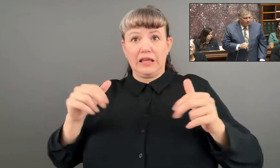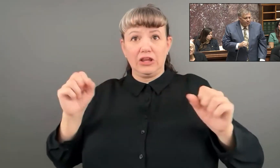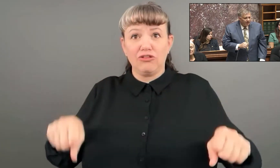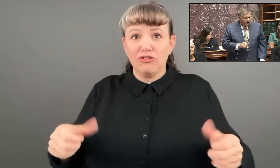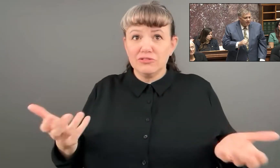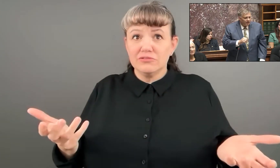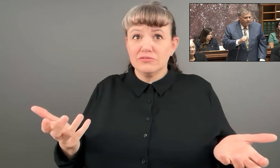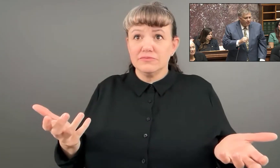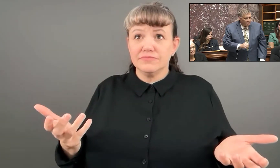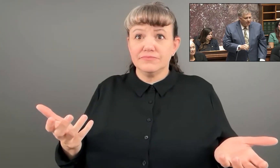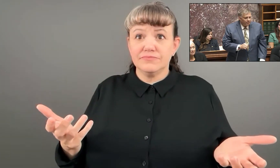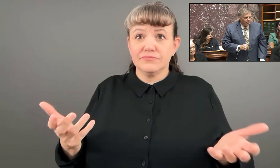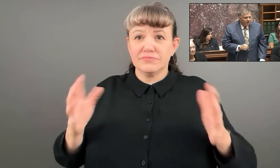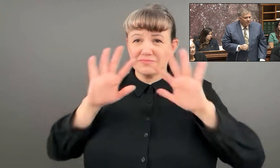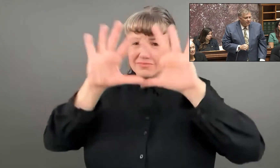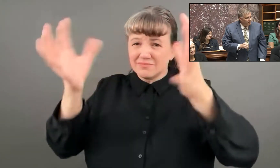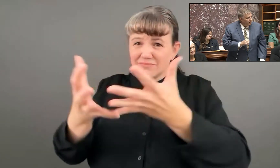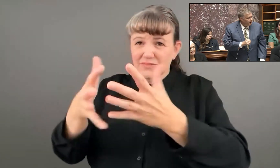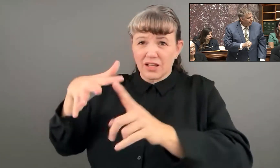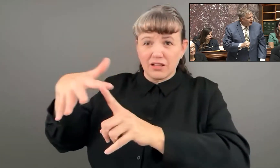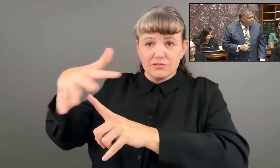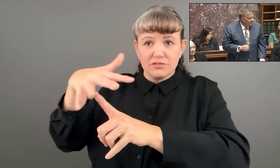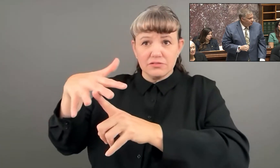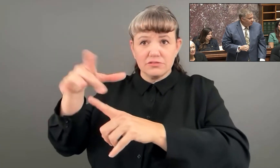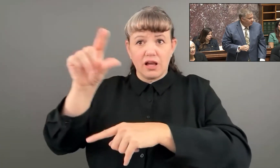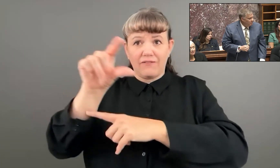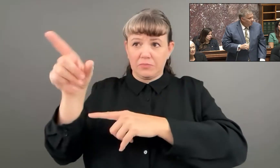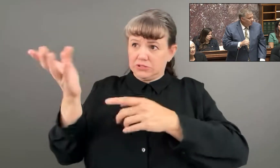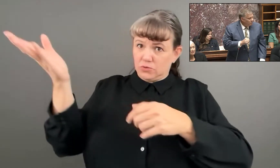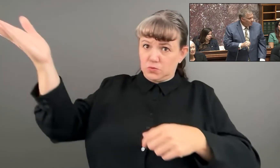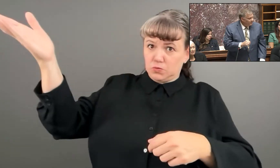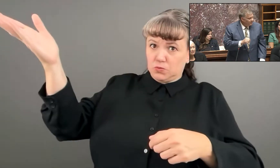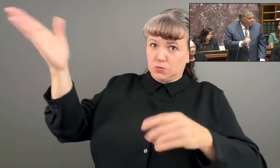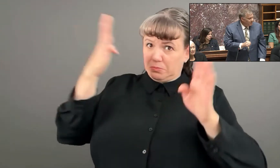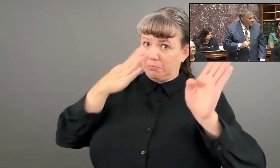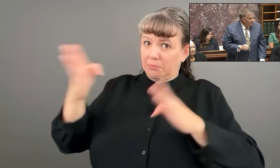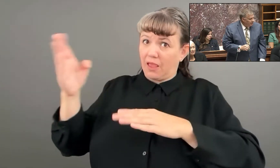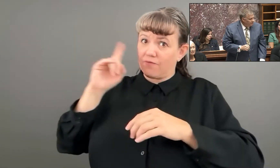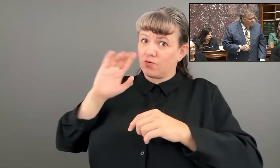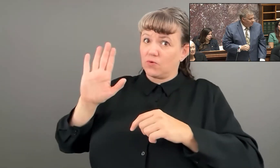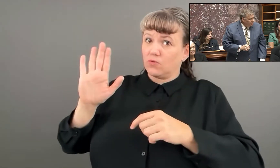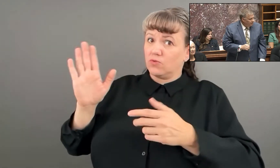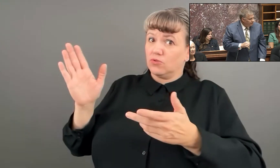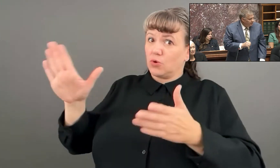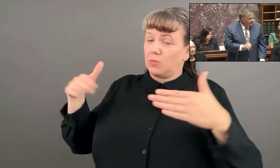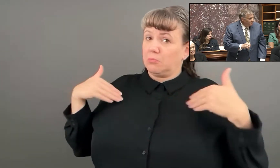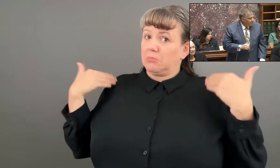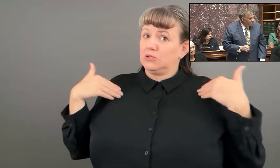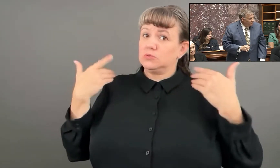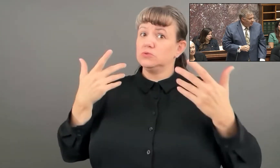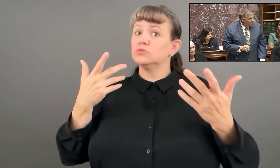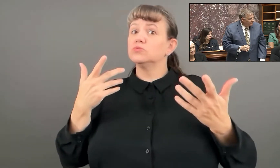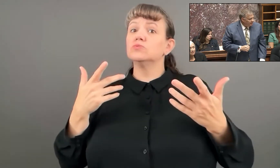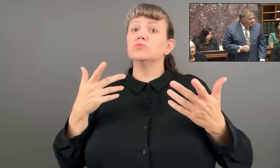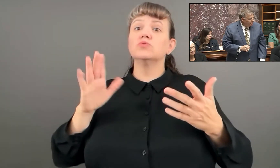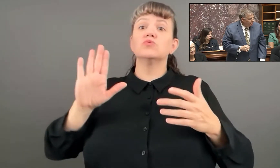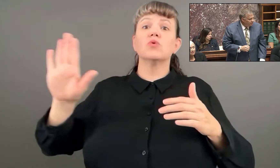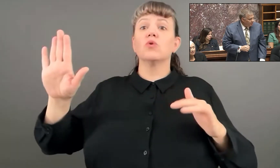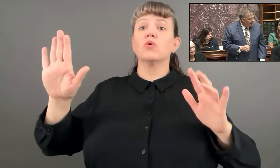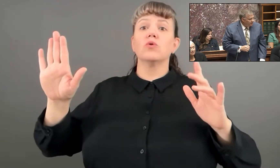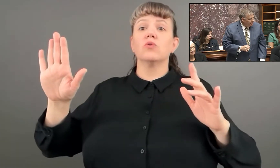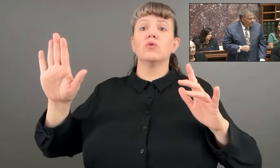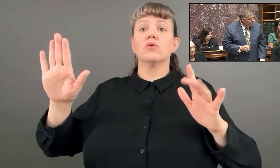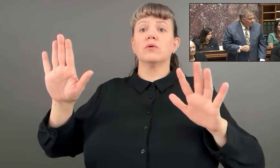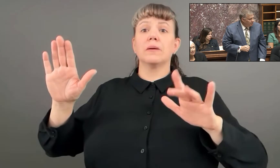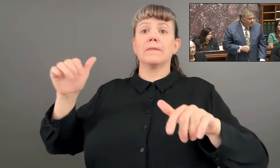government prepared to have their cabinet ministers and their backbenchers cross the picket lines in front of this building if they get set up at the